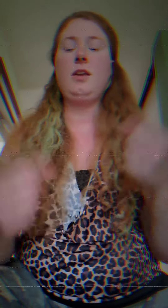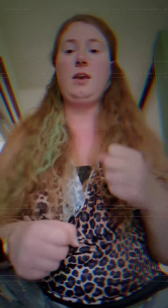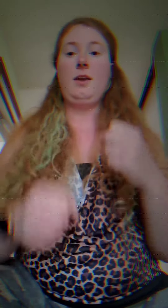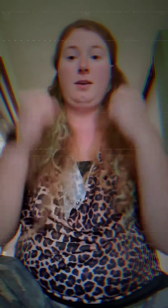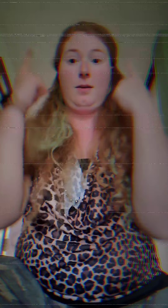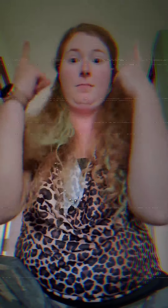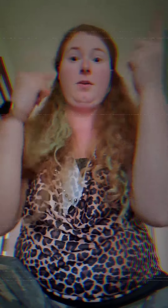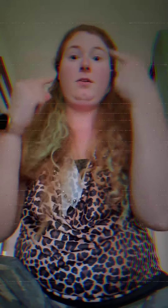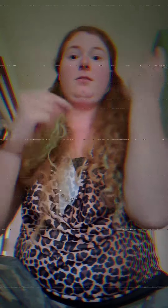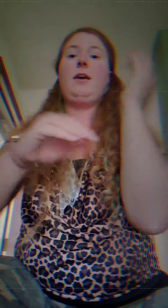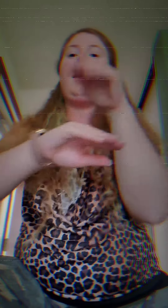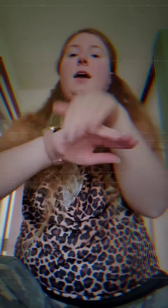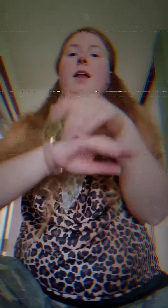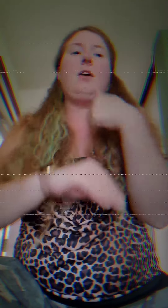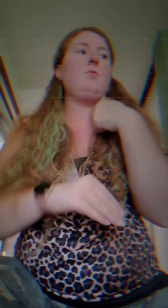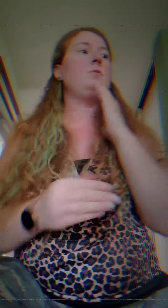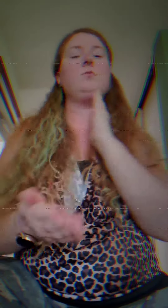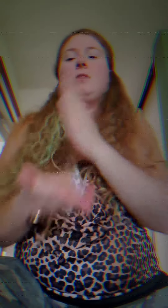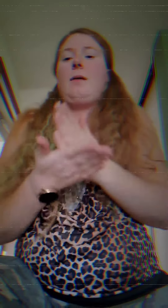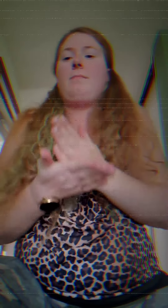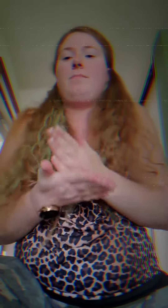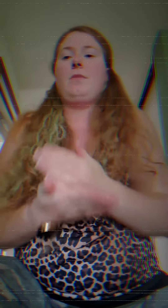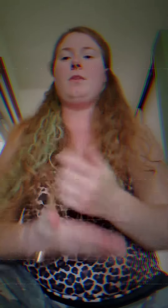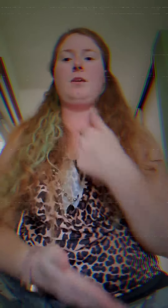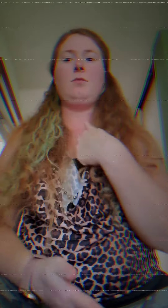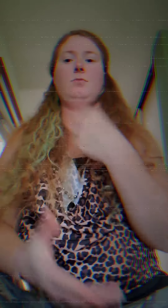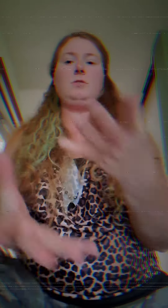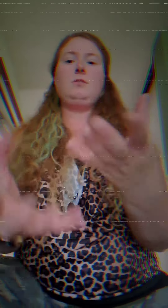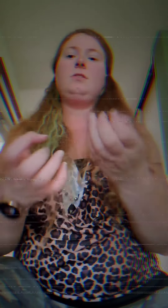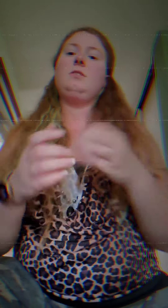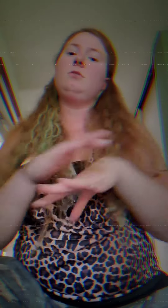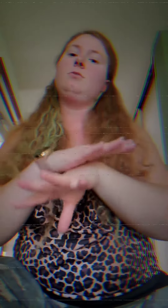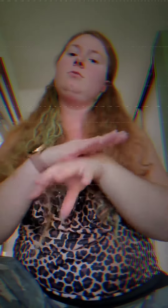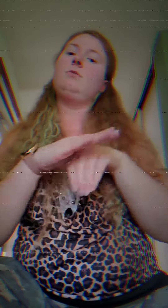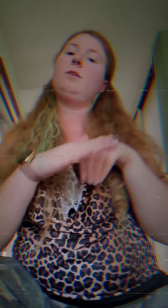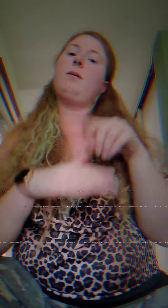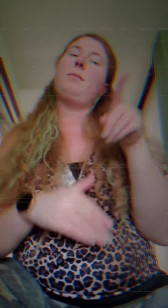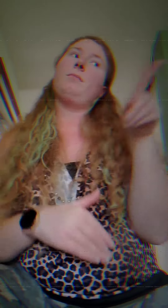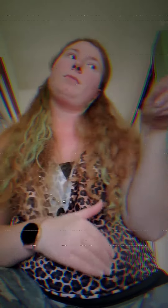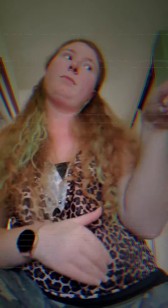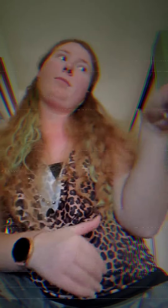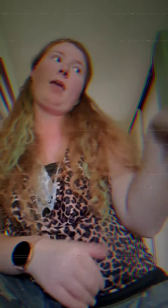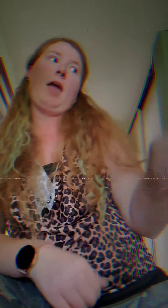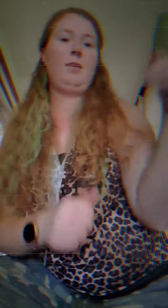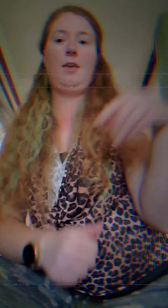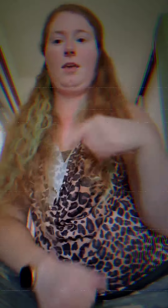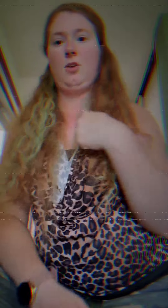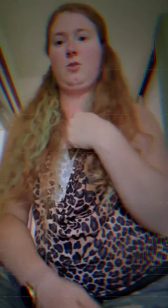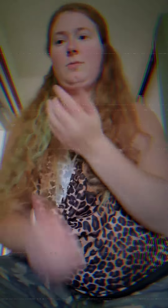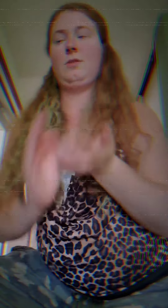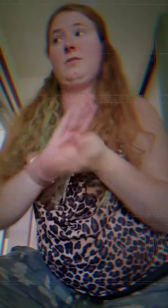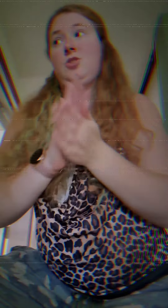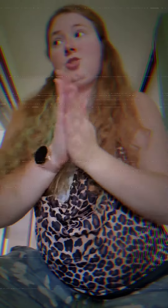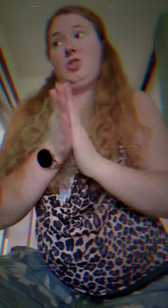did. Up all night, I won't quit. I'm gonna steal you from him. I could be such a